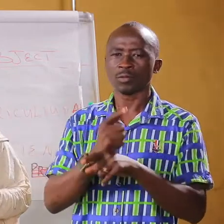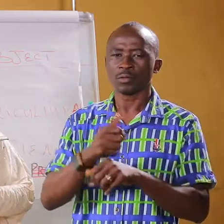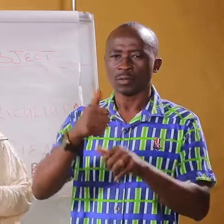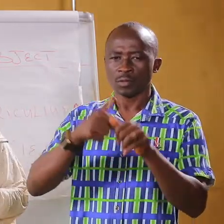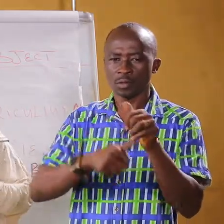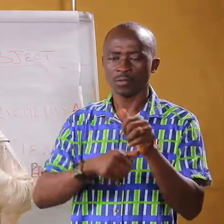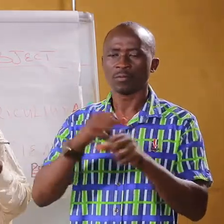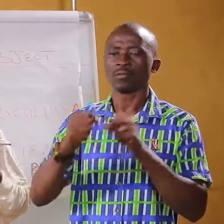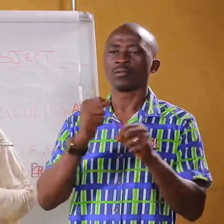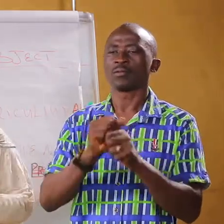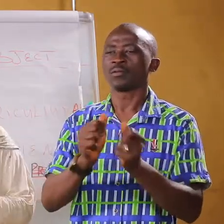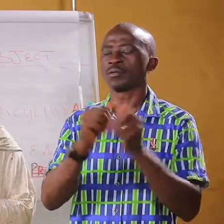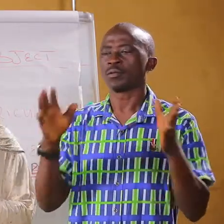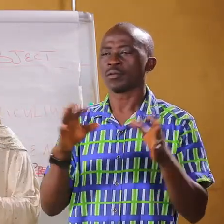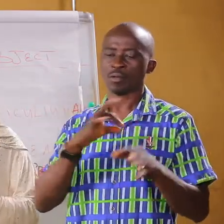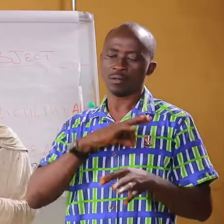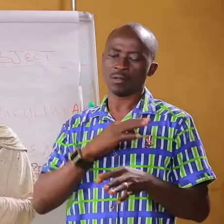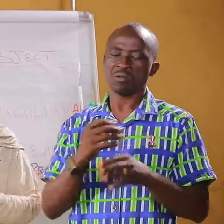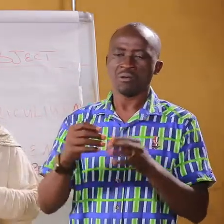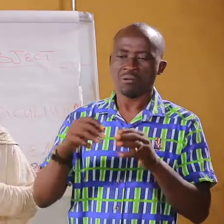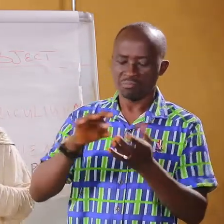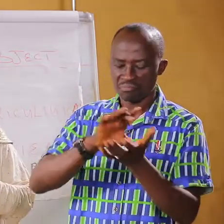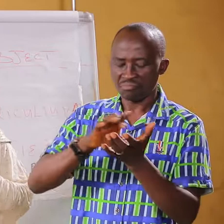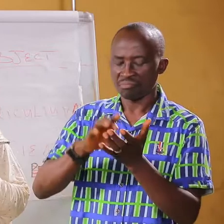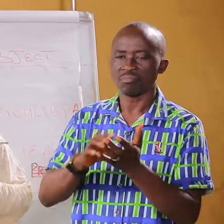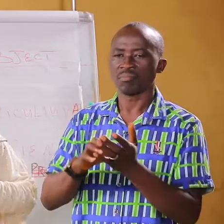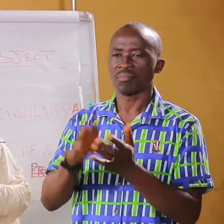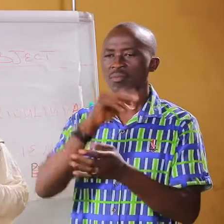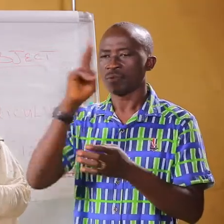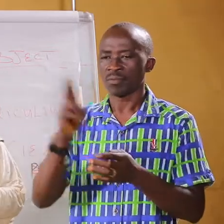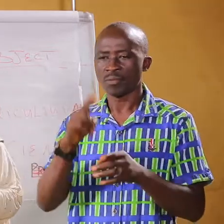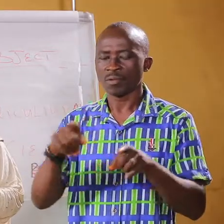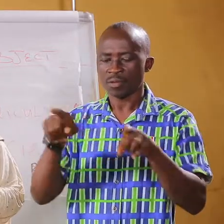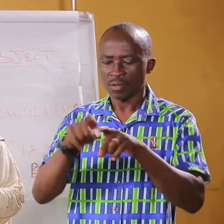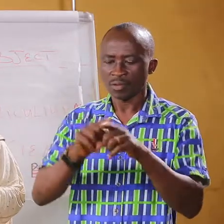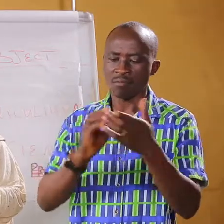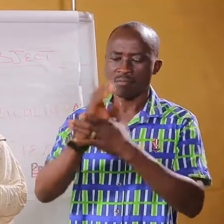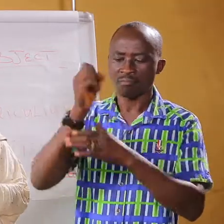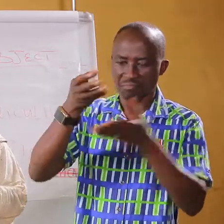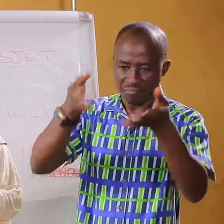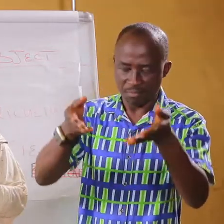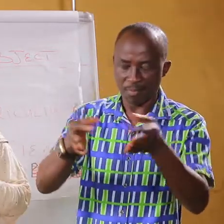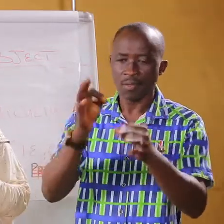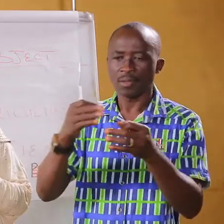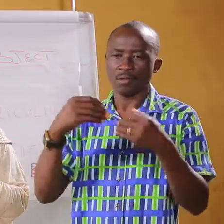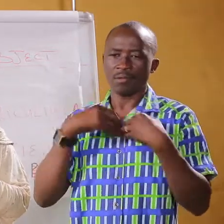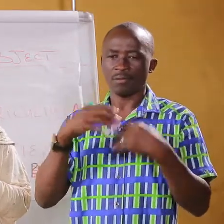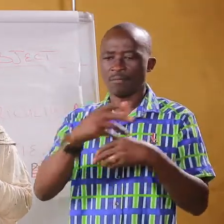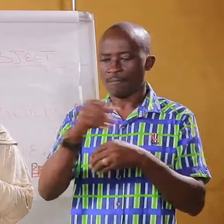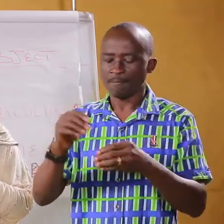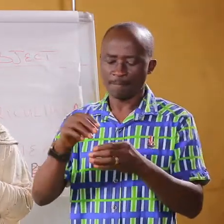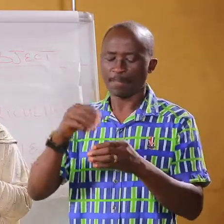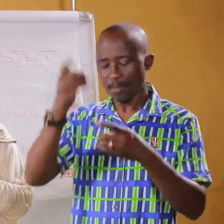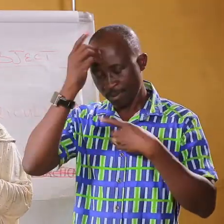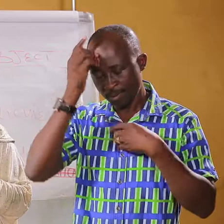year without application of any fertilizer or manure, and you are using the same type of crops. So if you have a particular pest